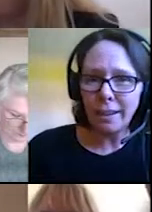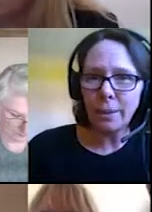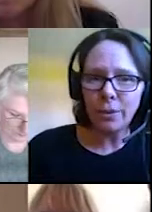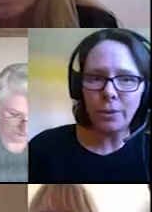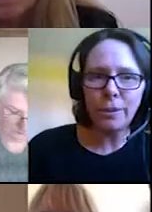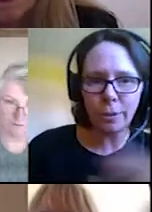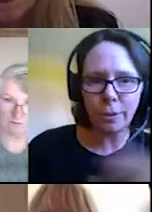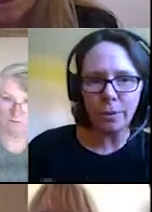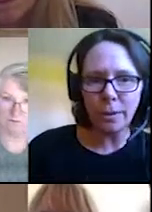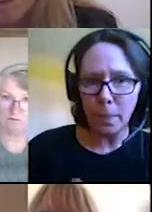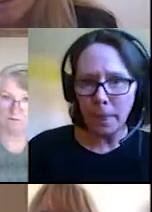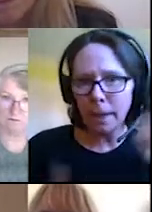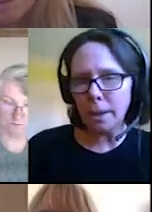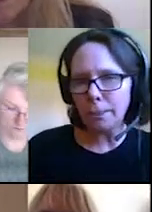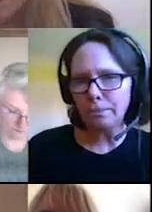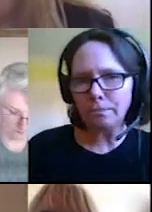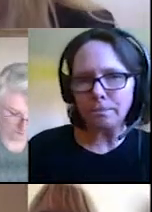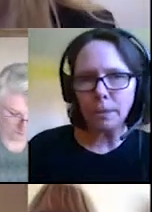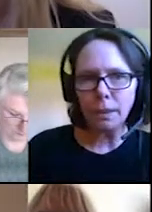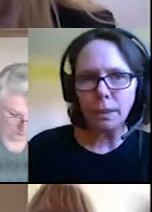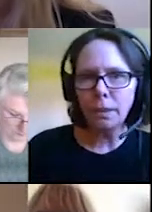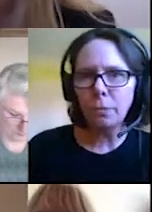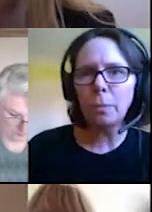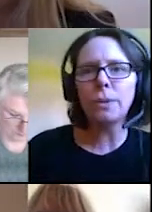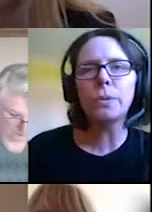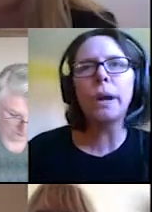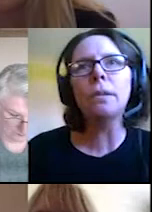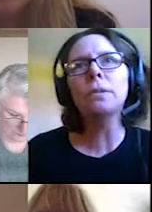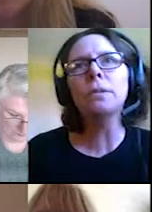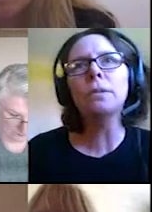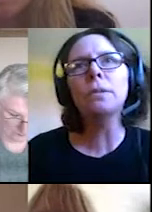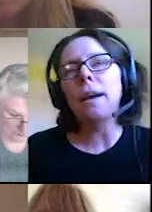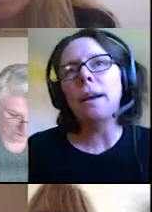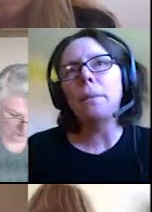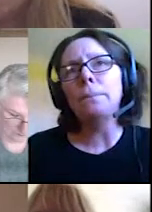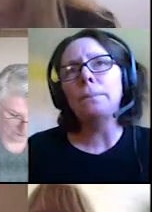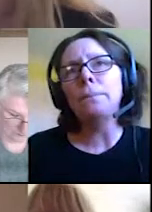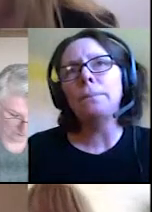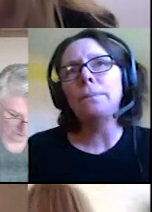are in there that we go through, and from the little red book as well.